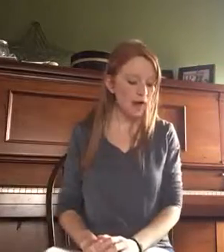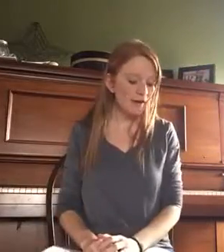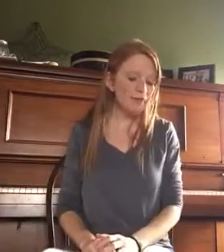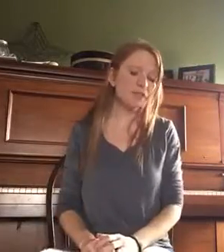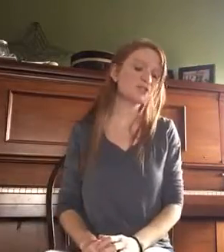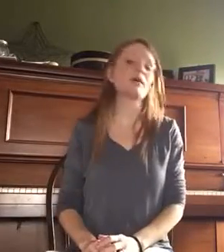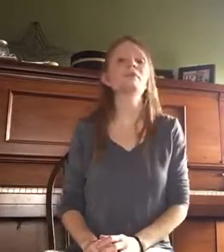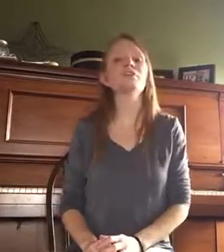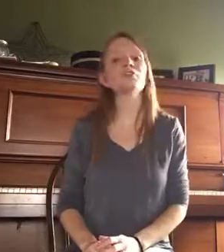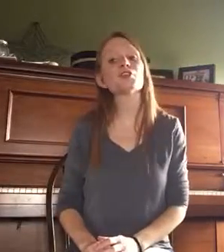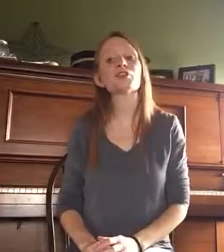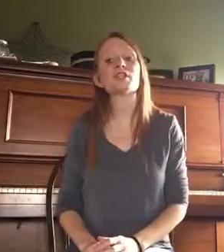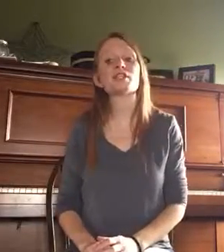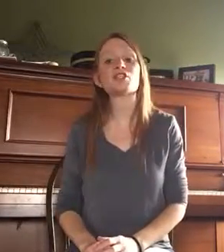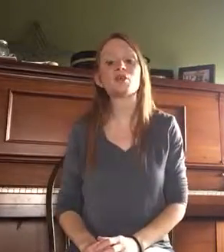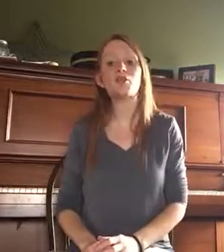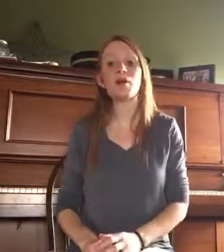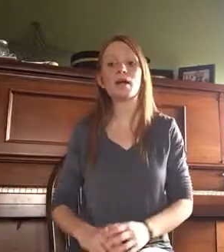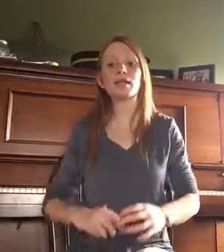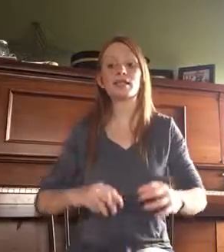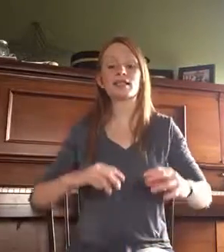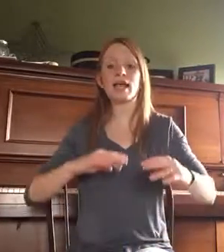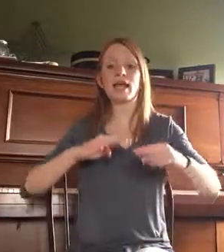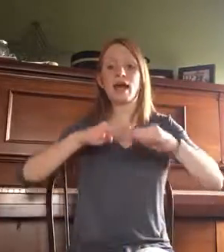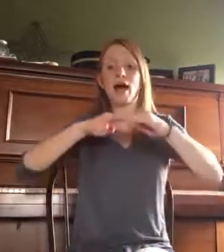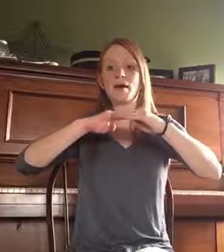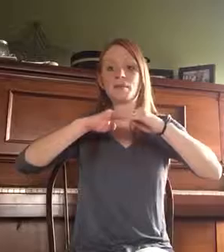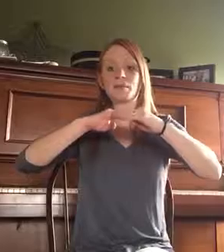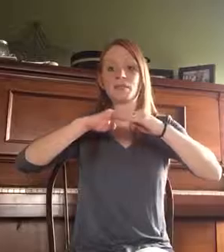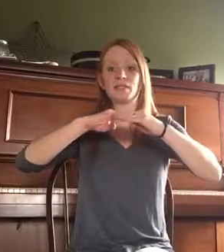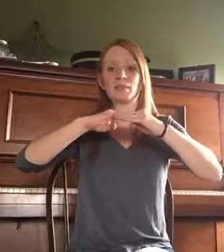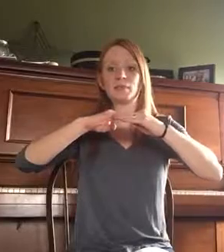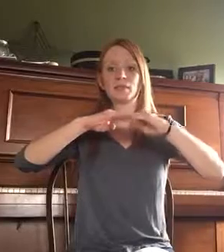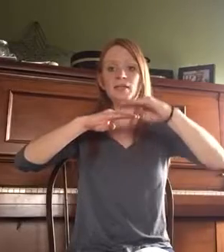All right, then describing different surfaces. So if I wanted to say something's bumpy,